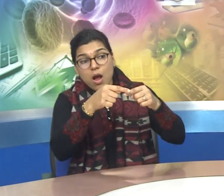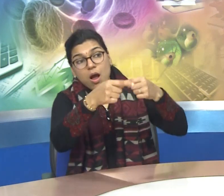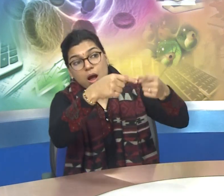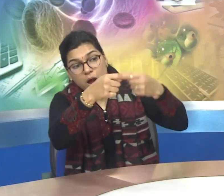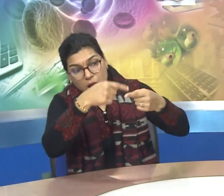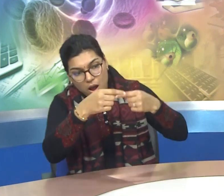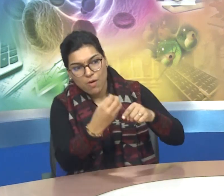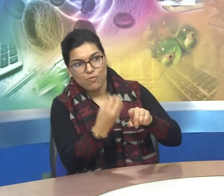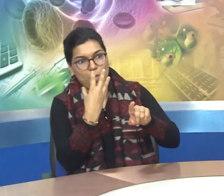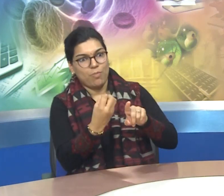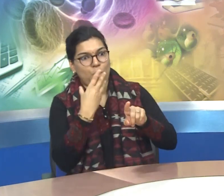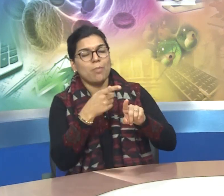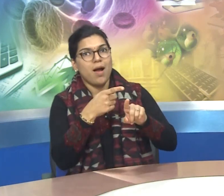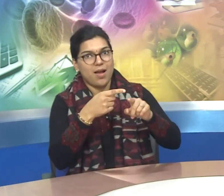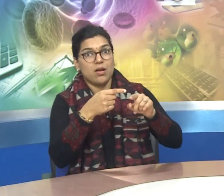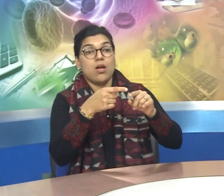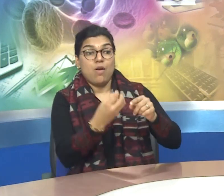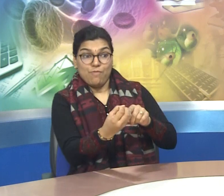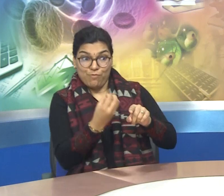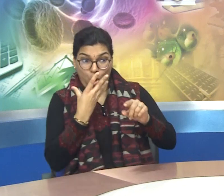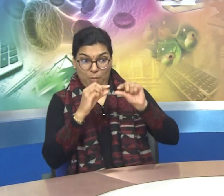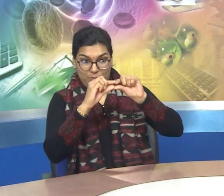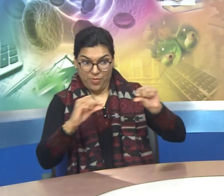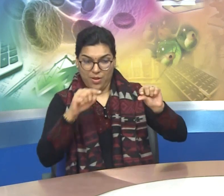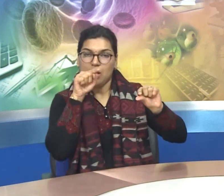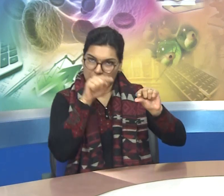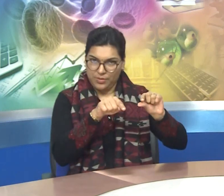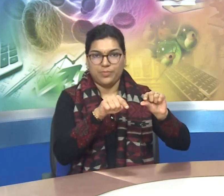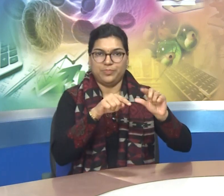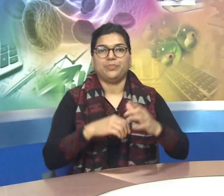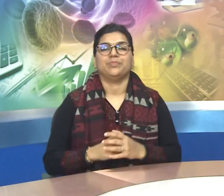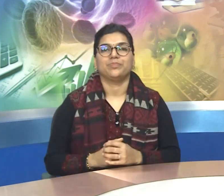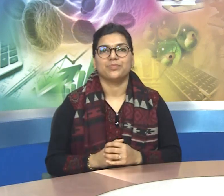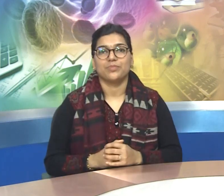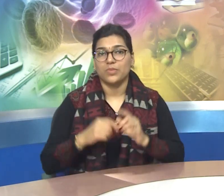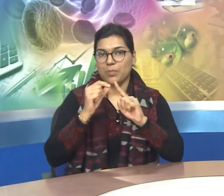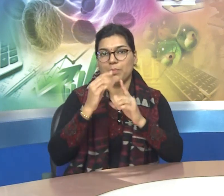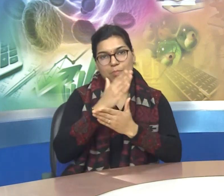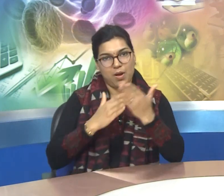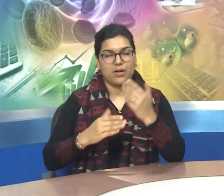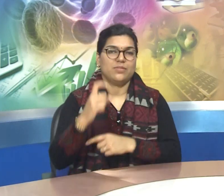This is the sign of reference sources. This video is part 7.